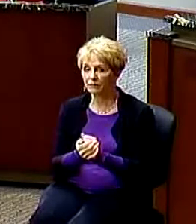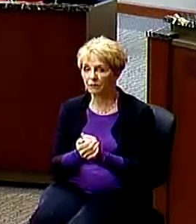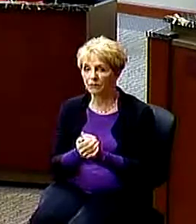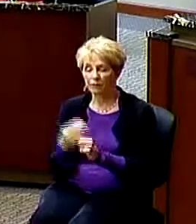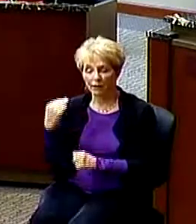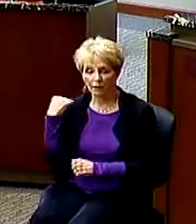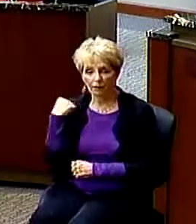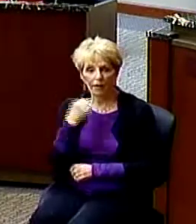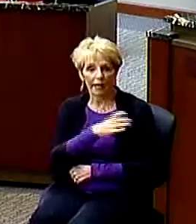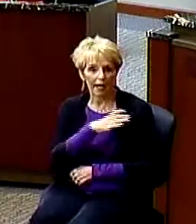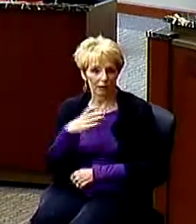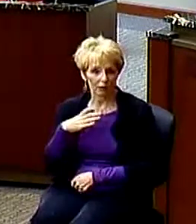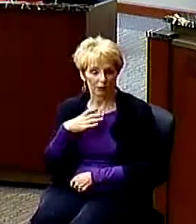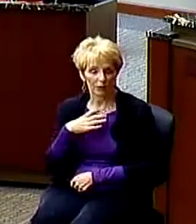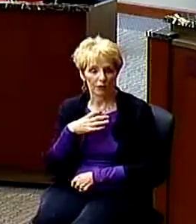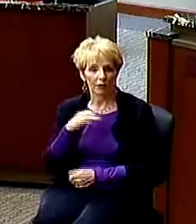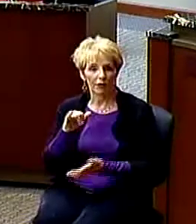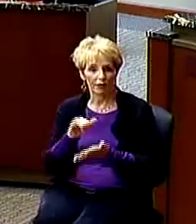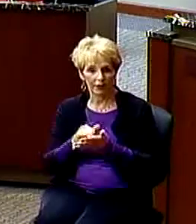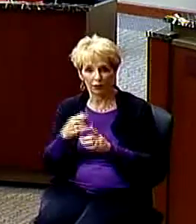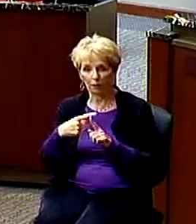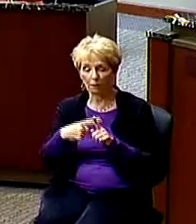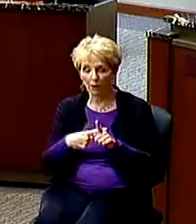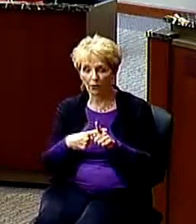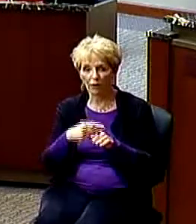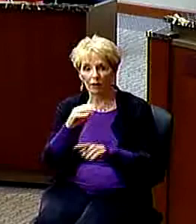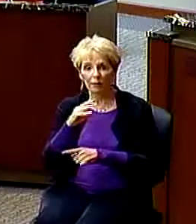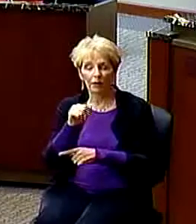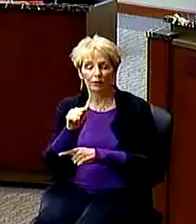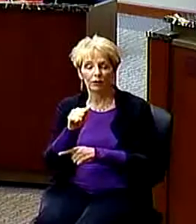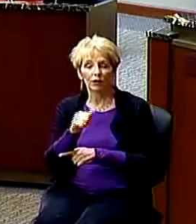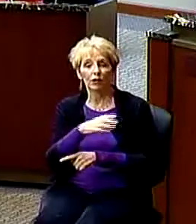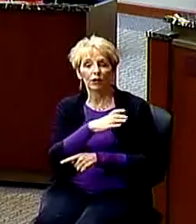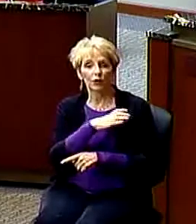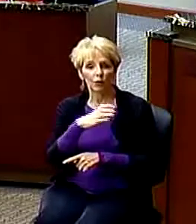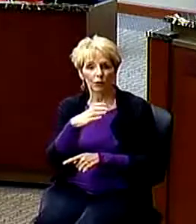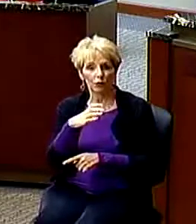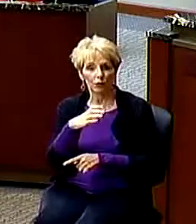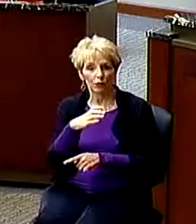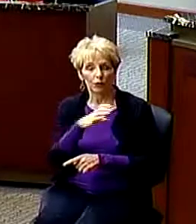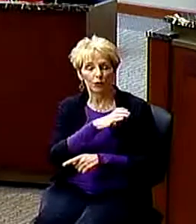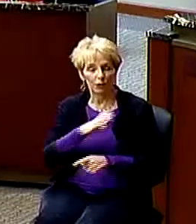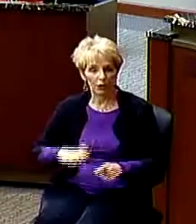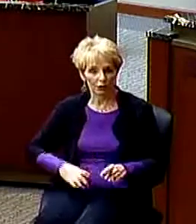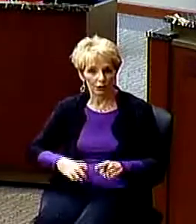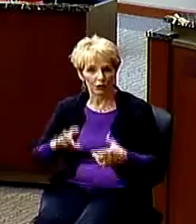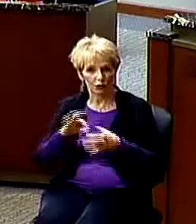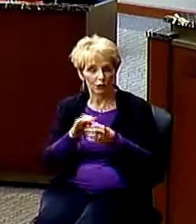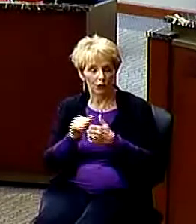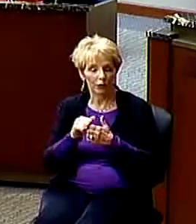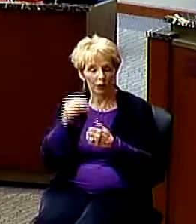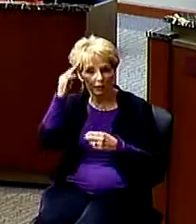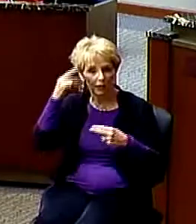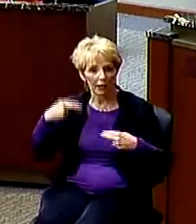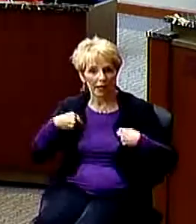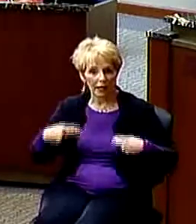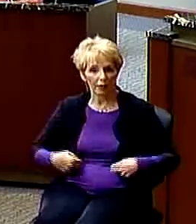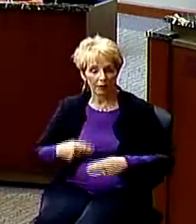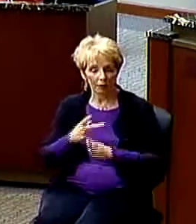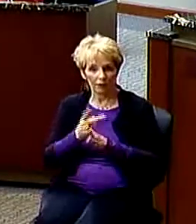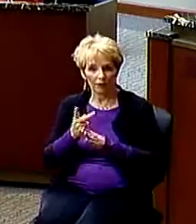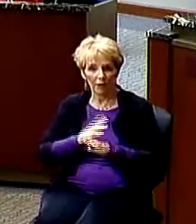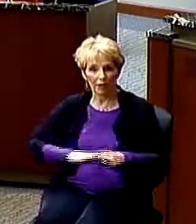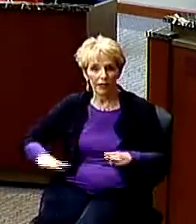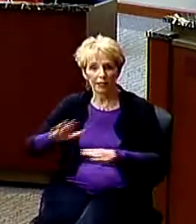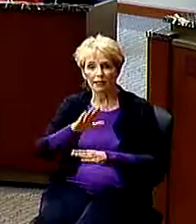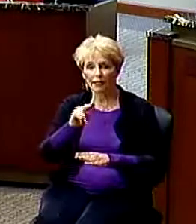Mayor, Council, this month, Mimosa Christian Counseling Center joins with mental health professionals throughout our state and